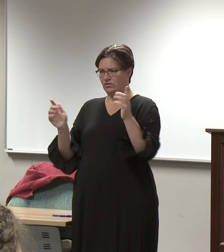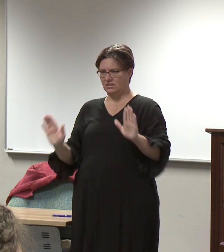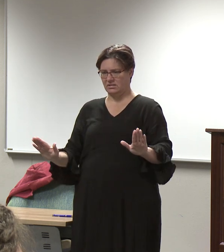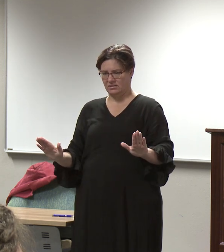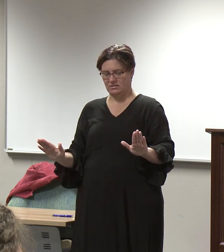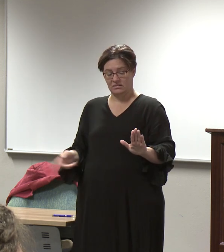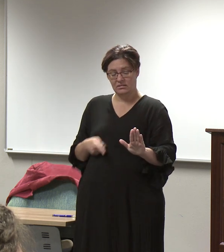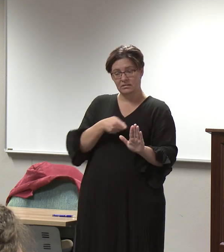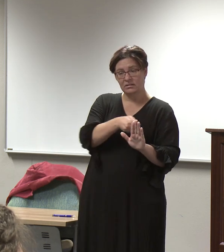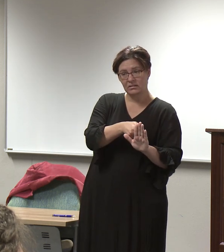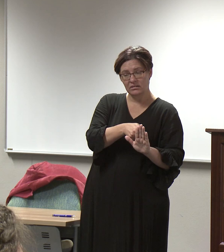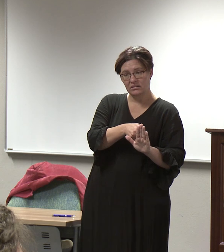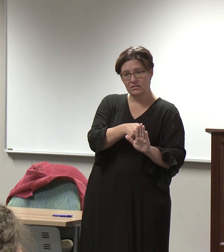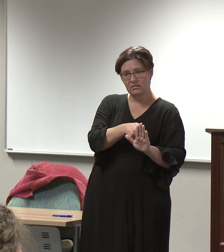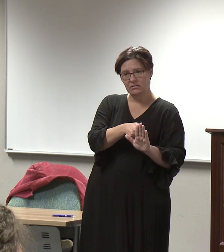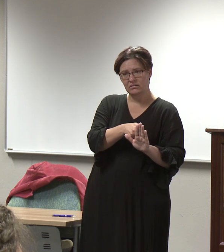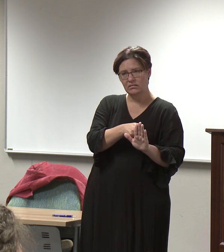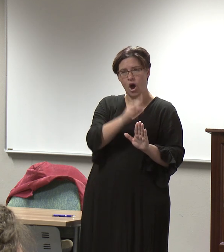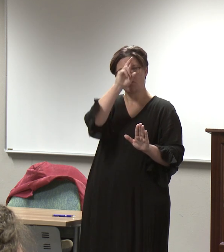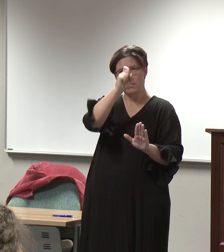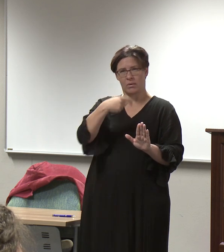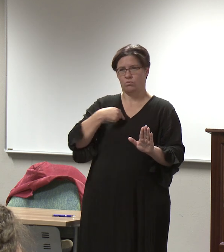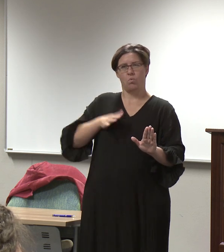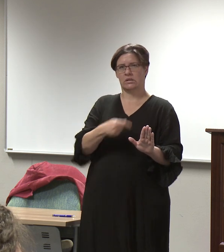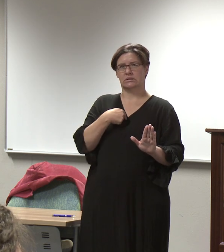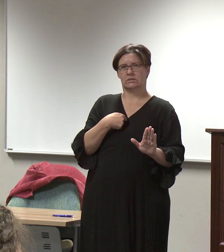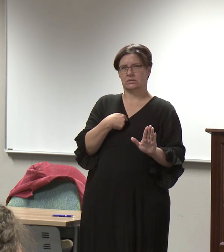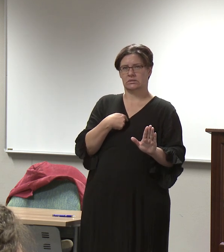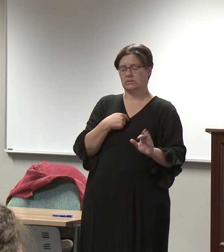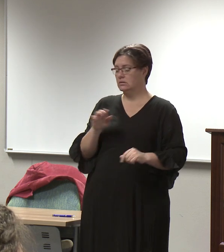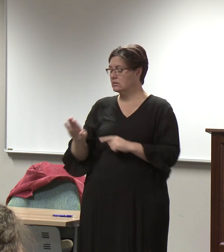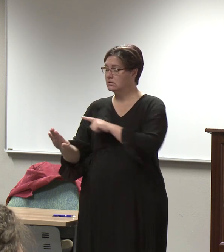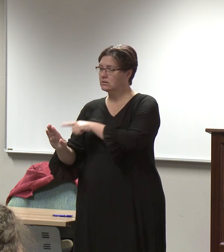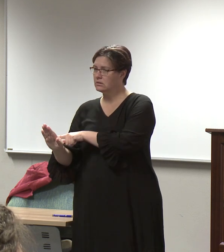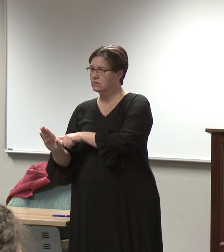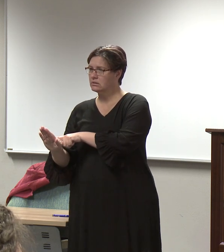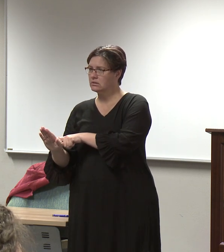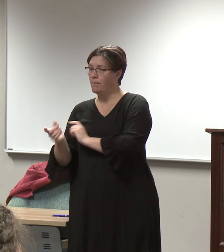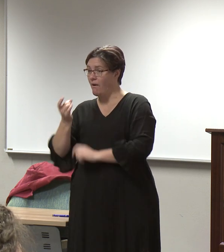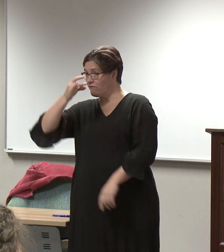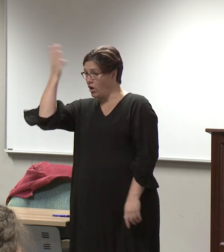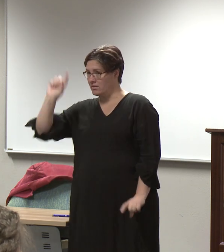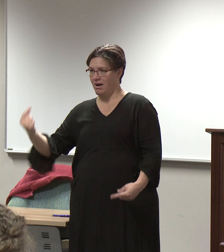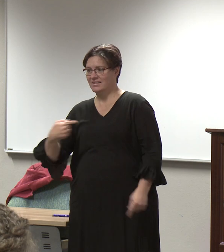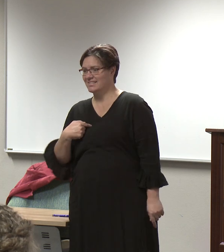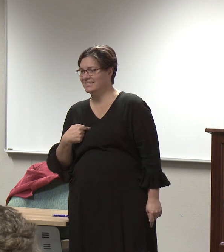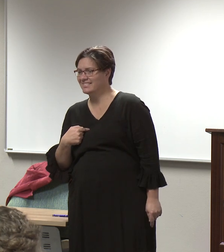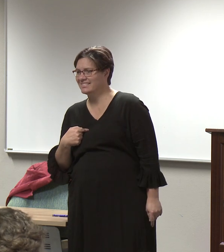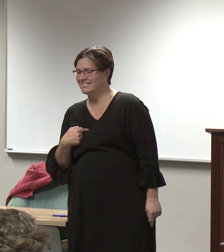The people that do not want to remember and the people that cannot afford to forget.